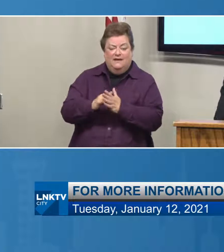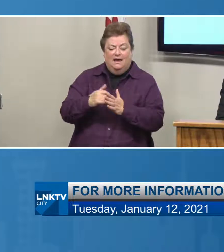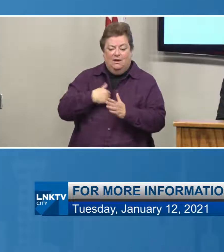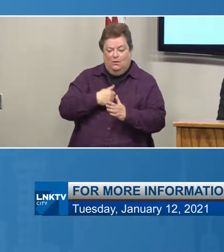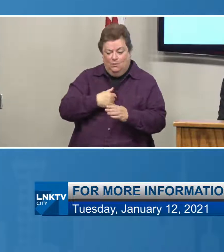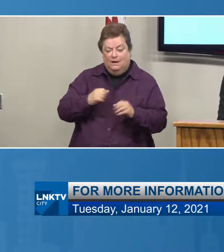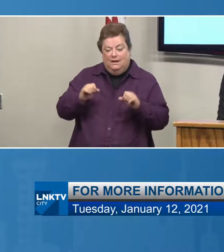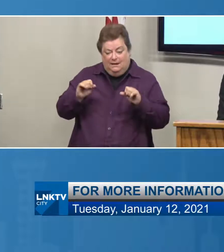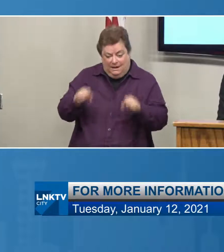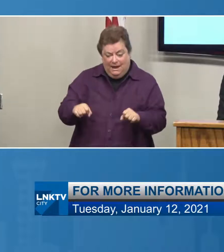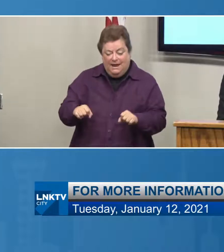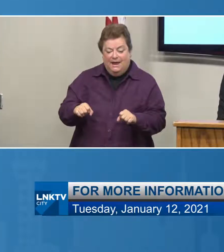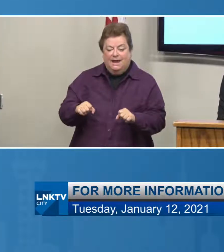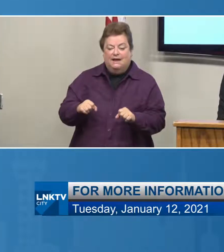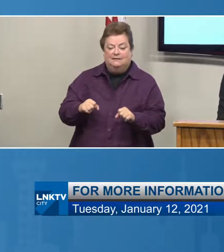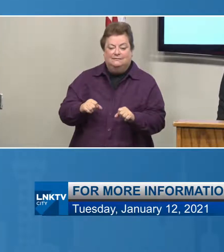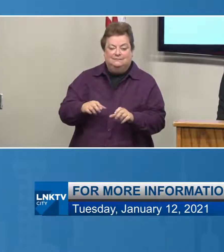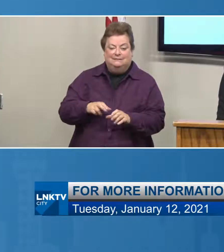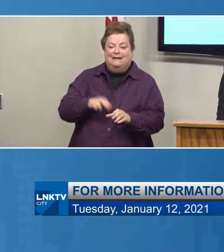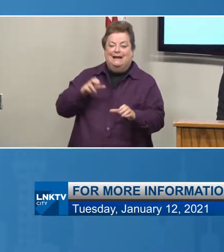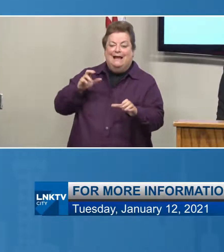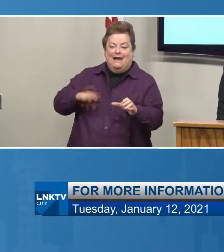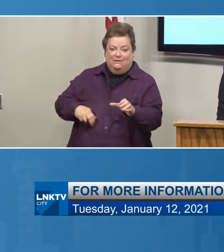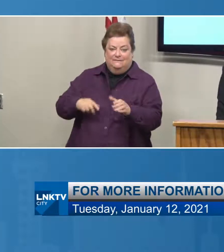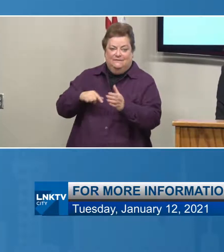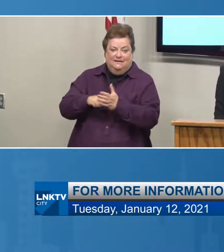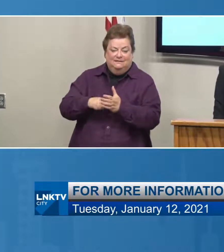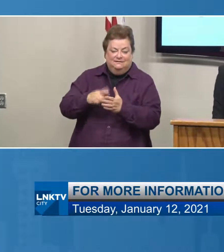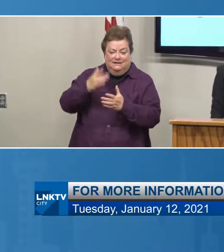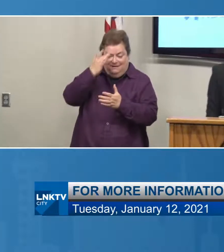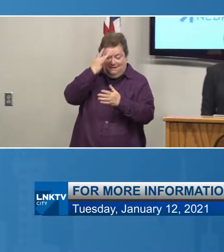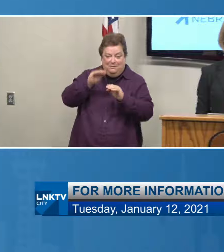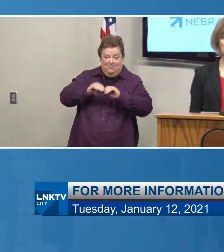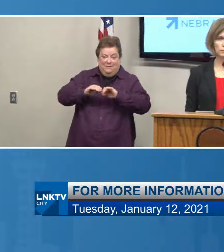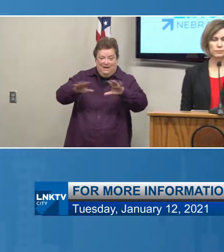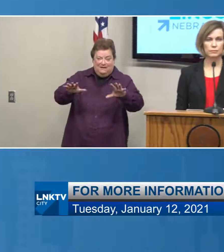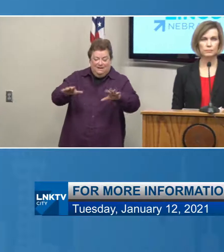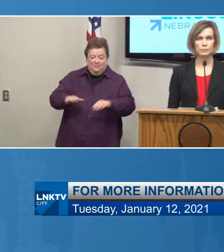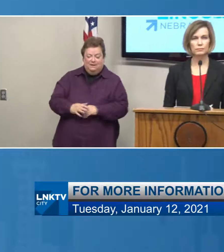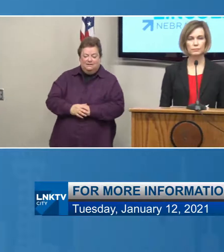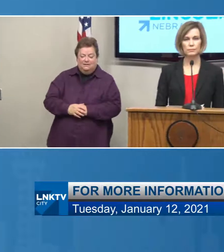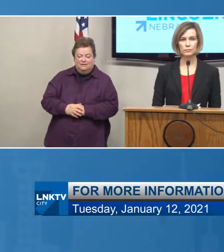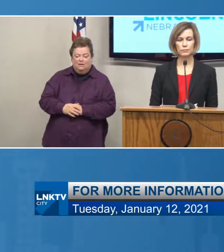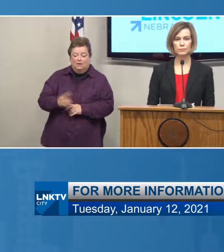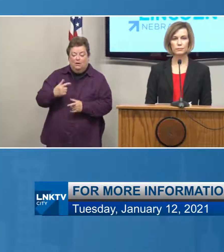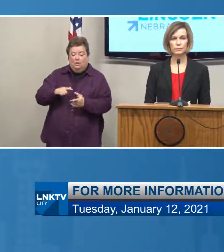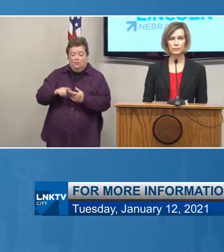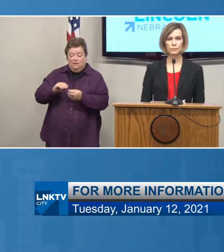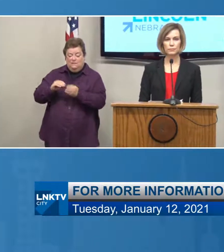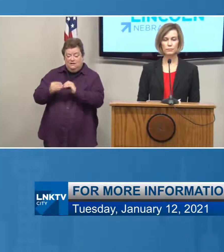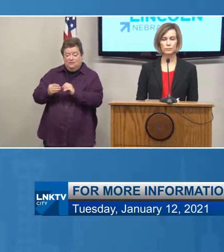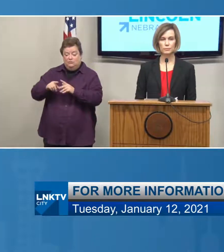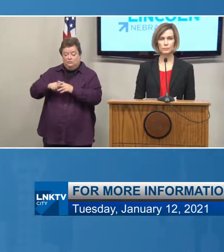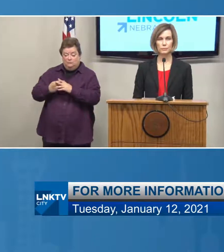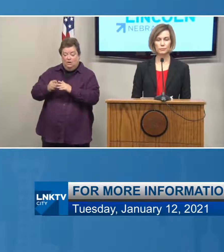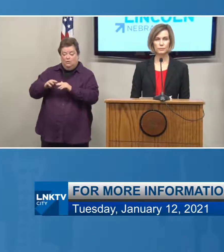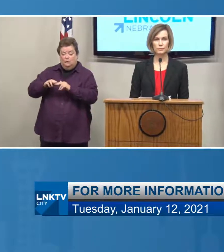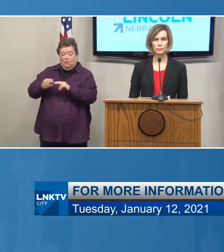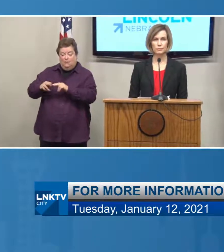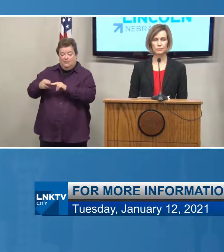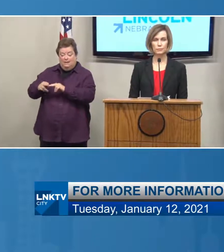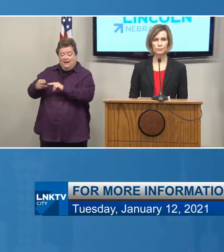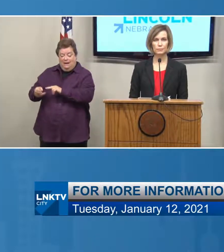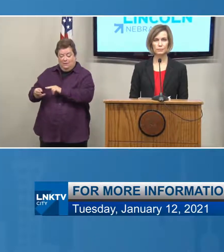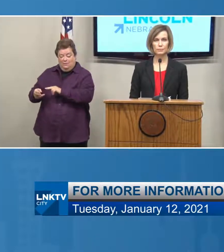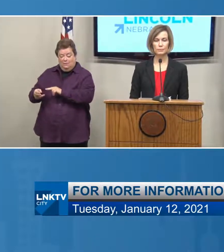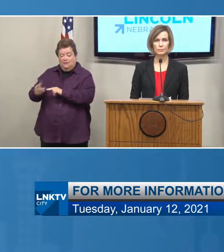potentially can get out of this pandemic. And when cases are down because of